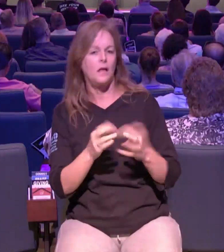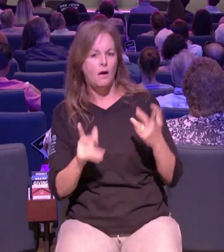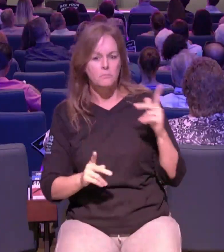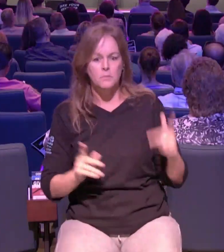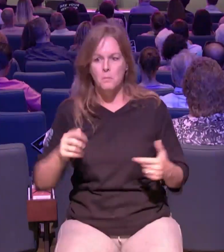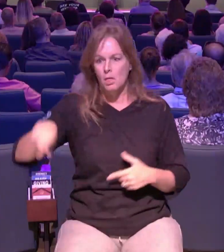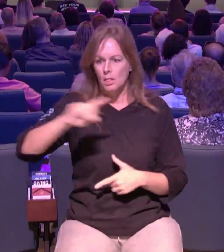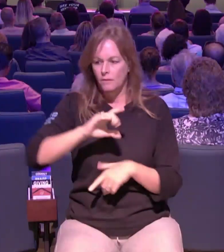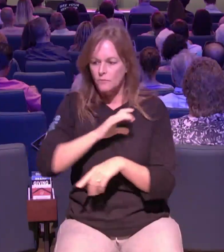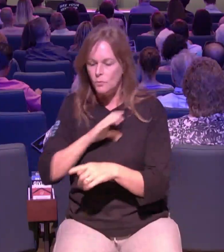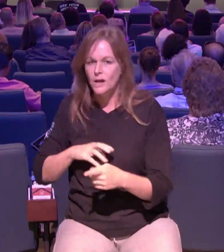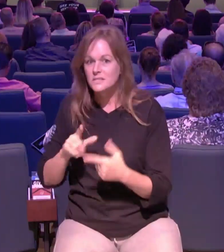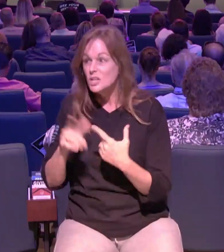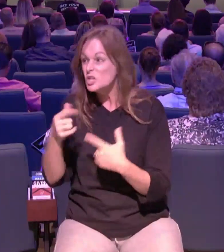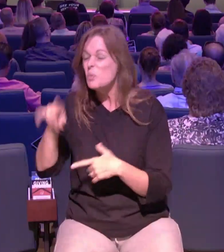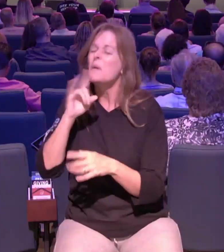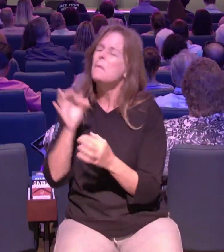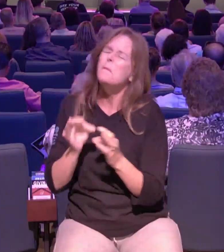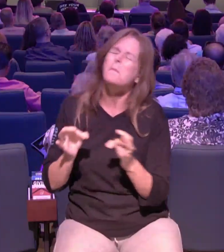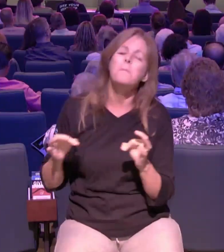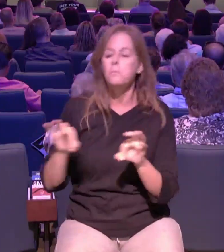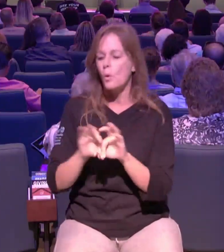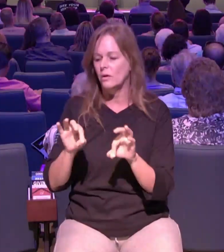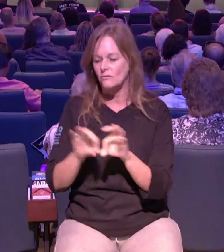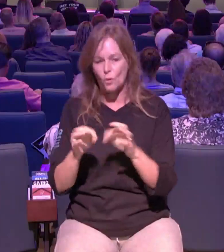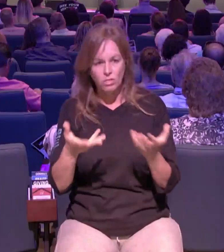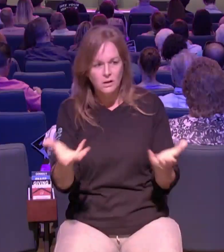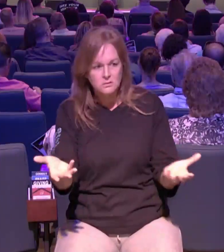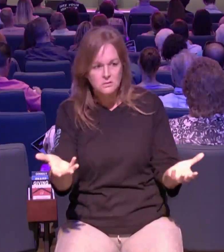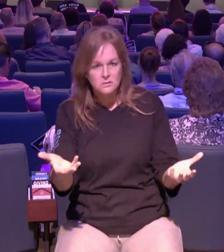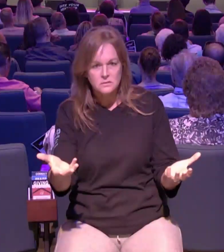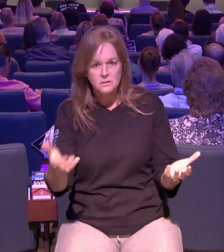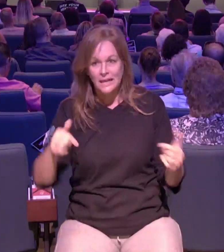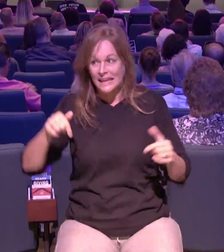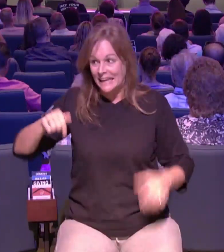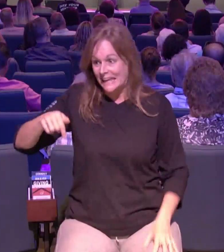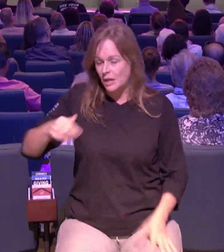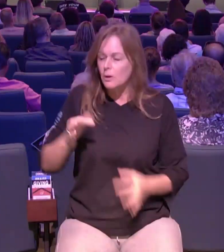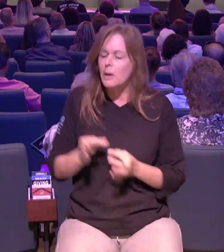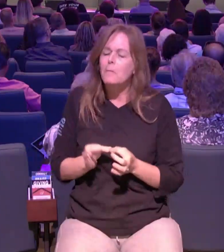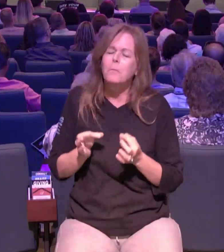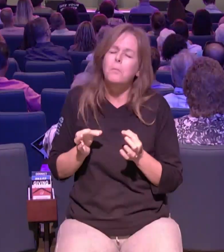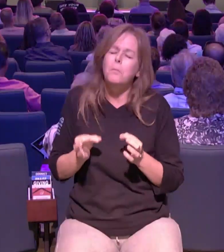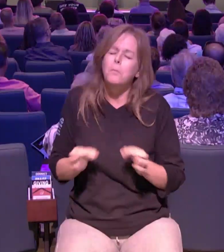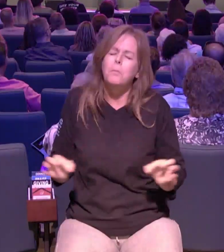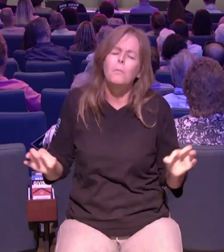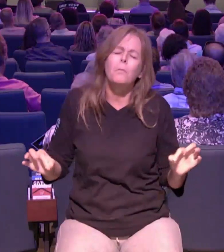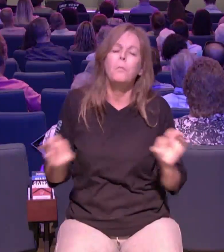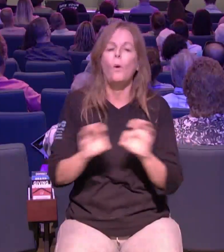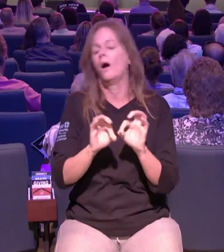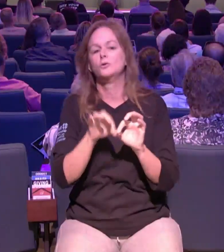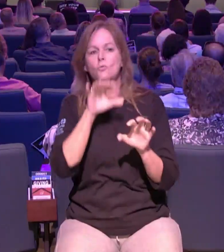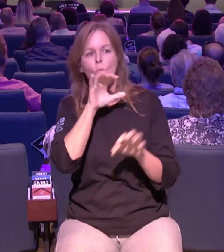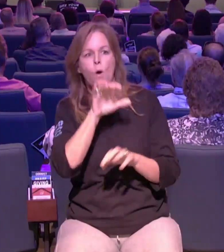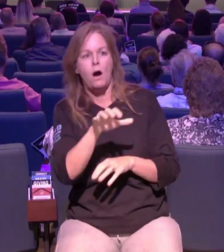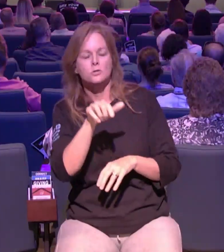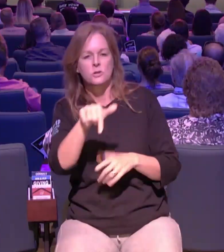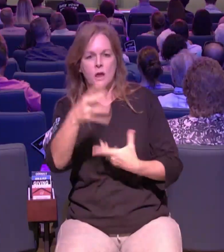you are a critical member of this body of this church of this of this team we're a team anybody been watching